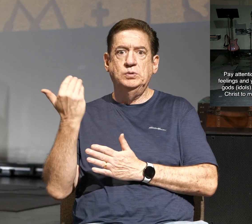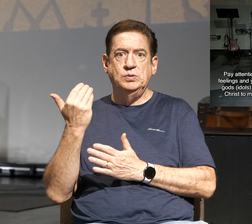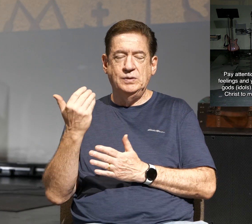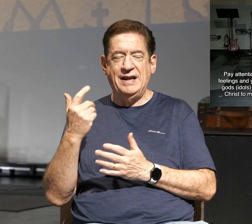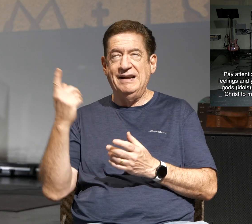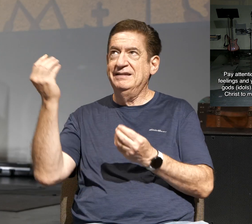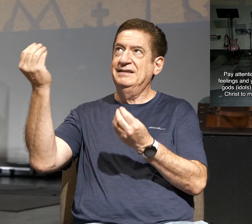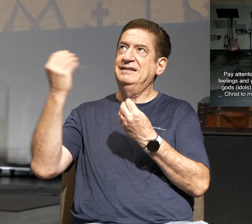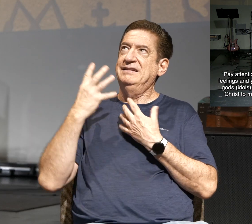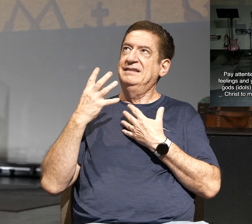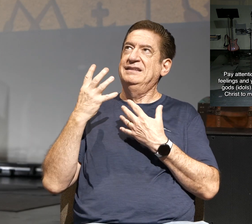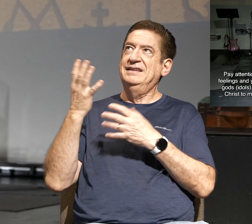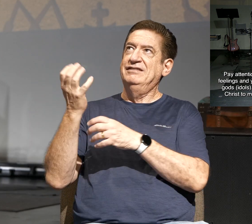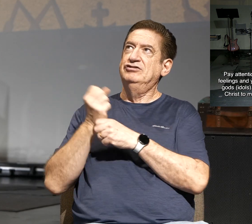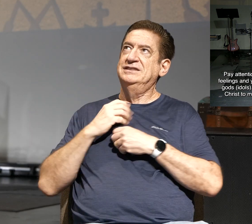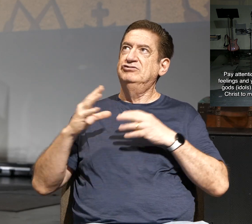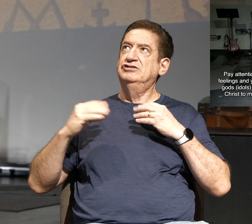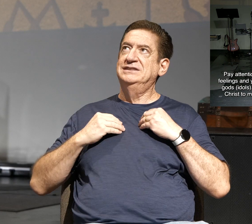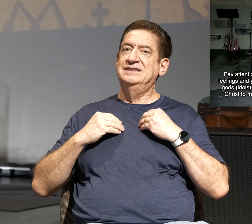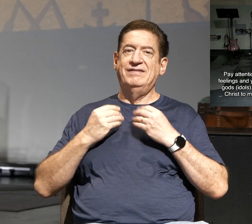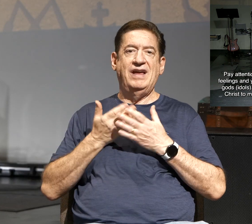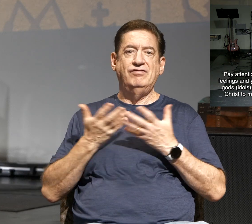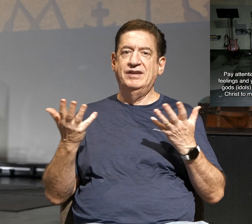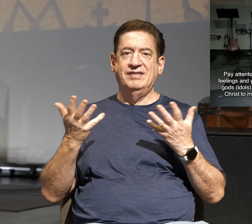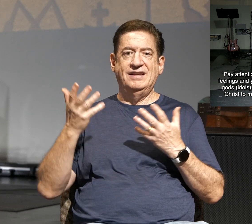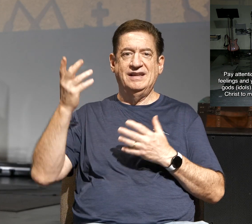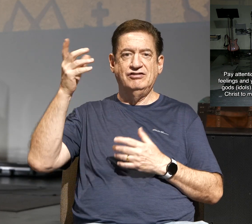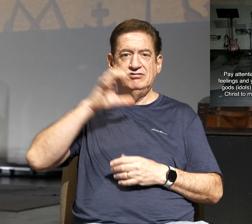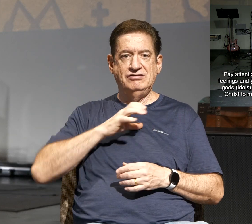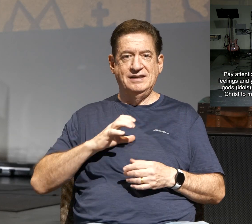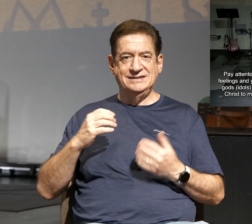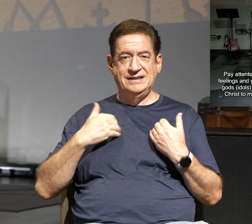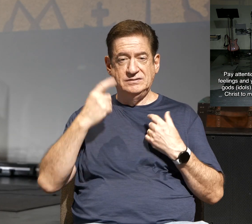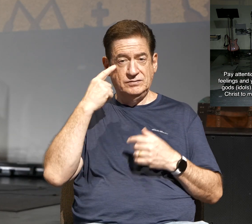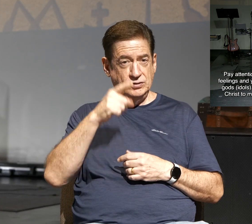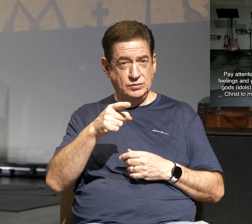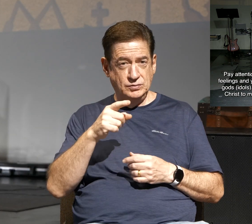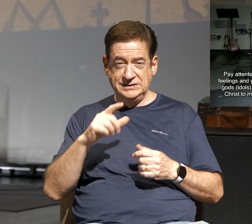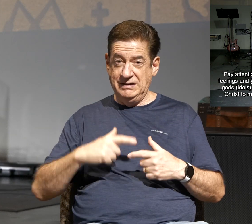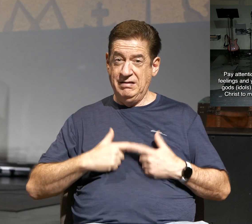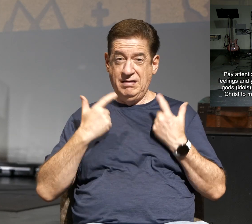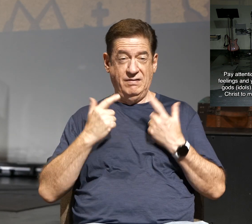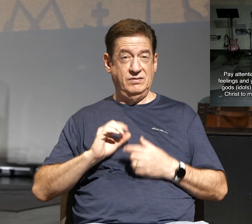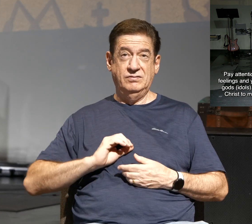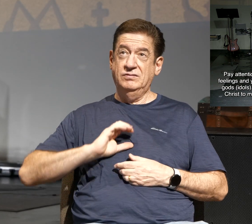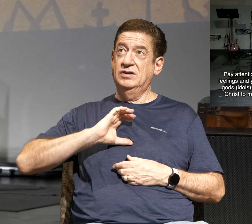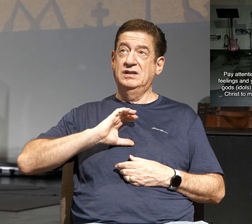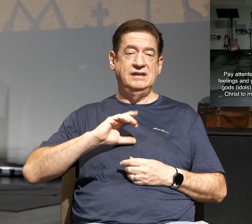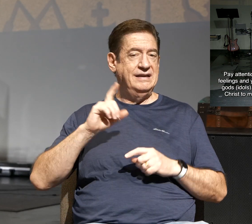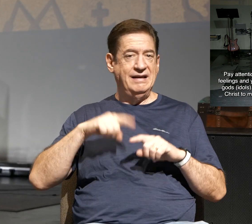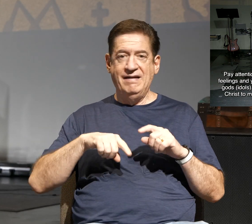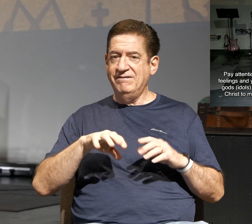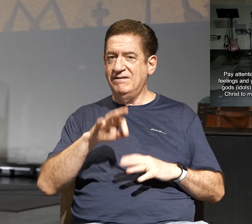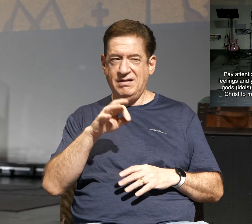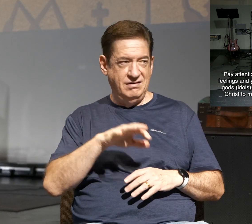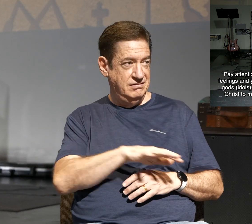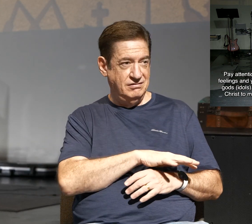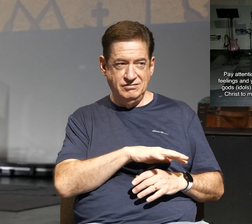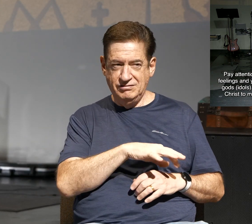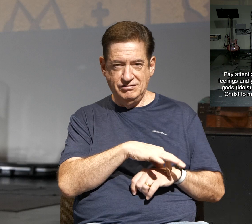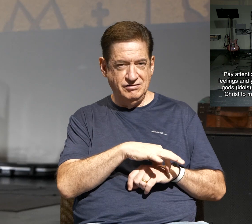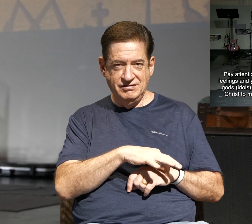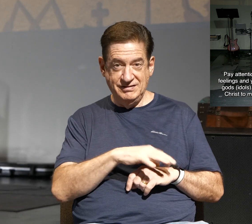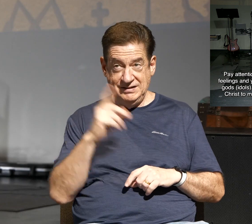you, which is an exceptional life. It's life to its fullest. There's no other life that you can find on planet Earth that even compares to the life